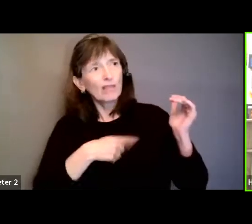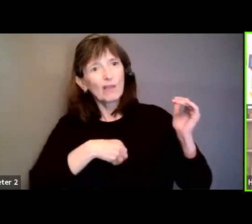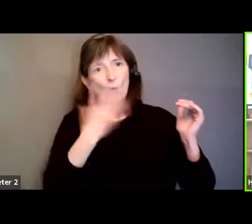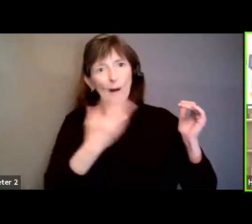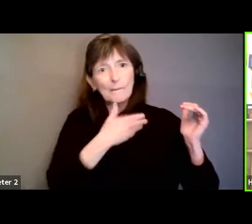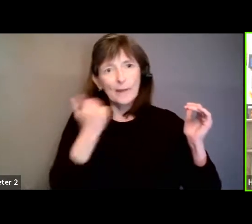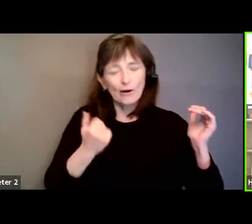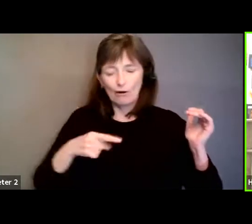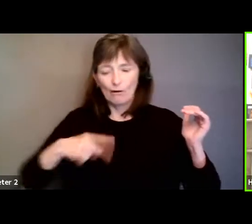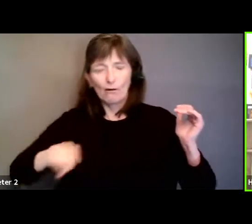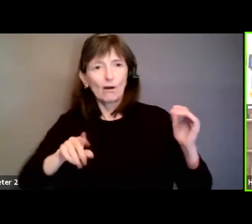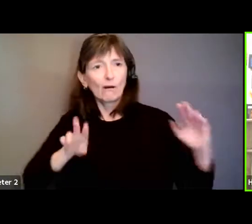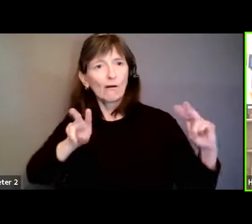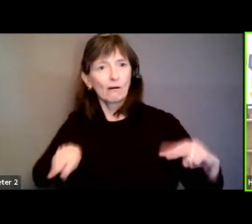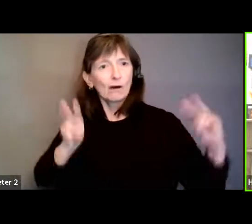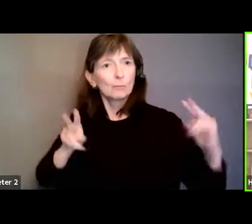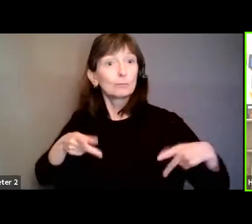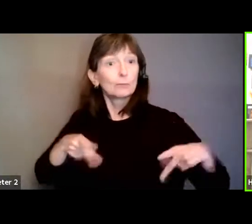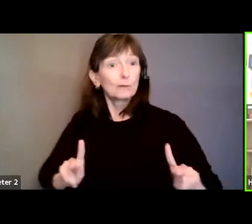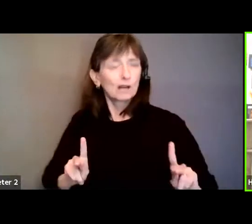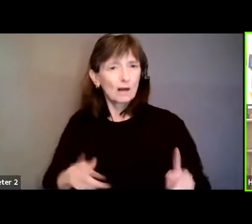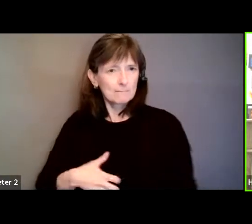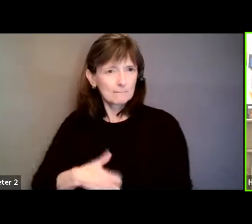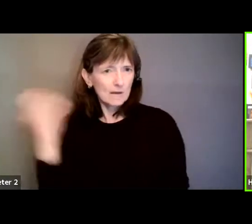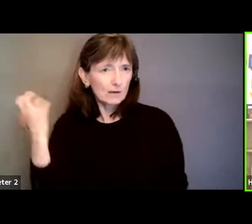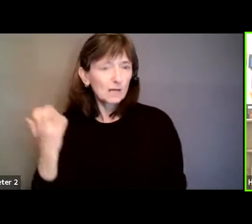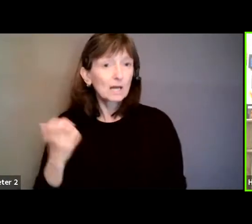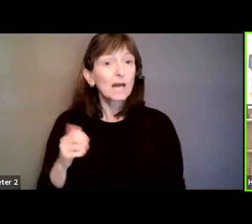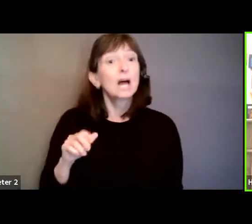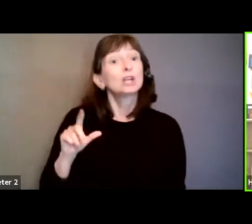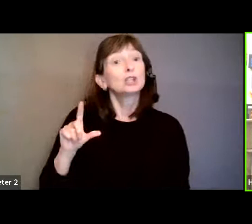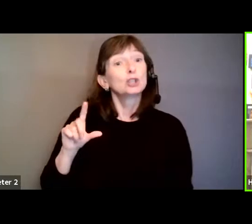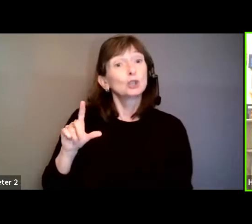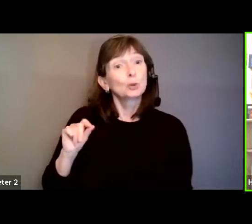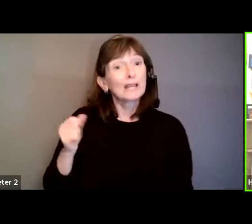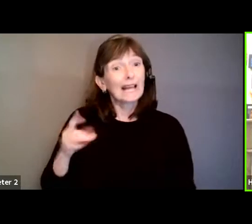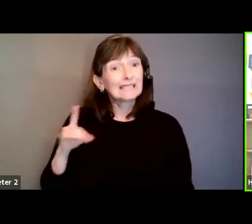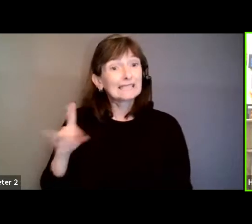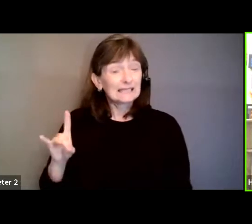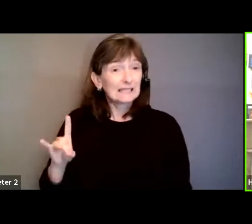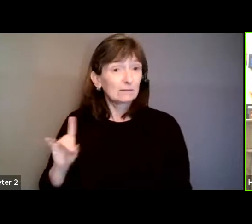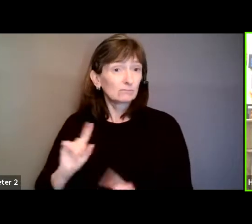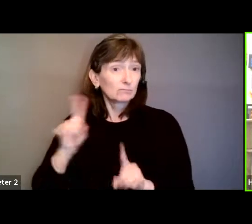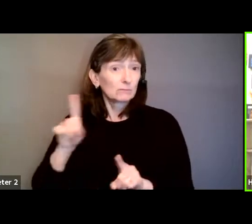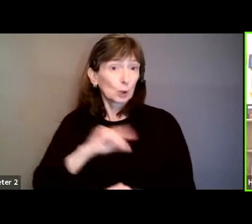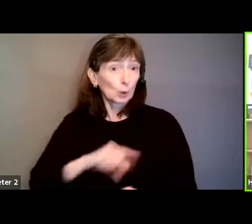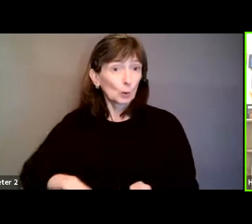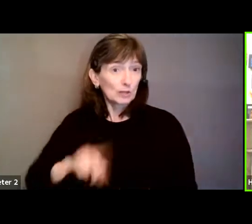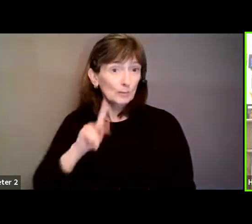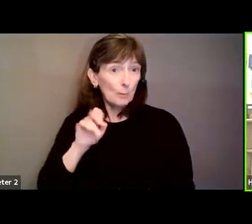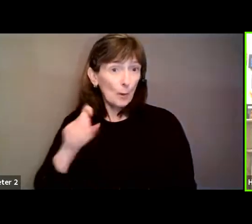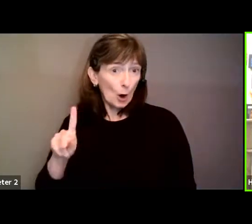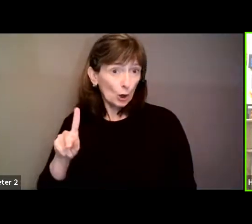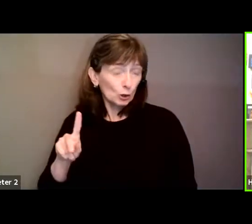I attended a midnight rally in September 2018 at Queen's Park, the provincial legislature in Toronto,